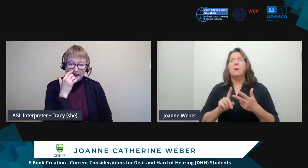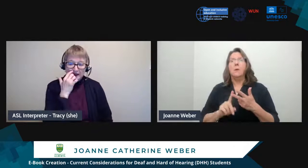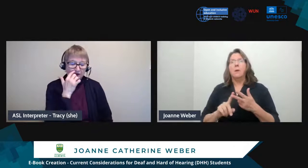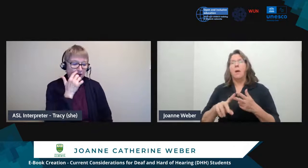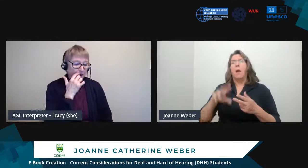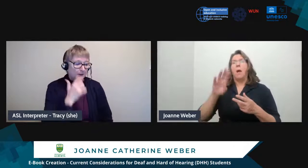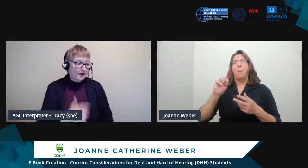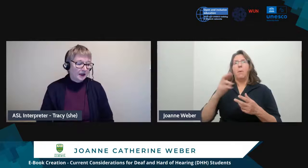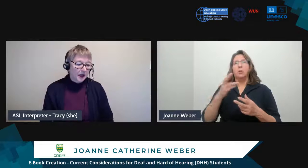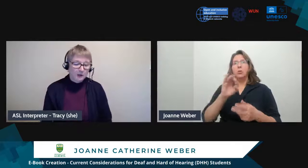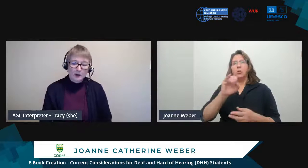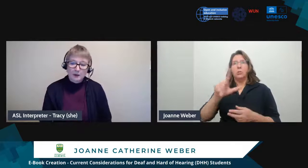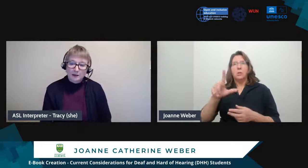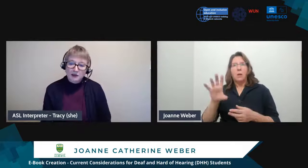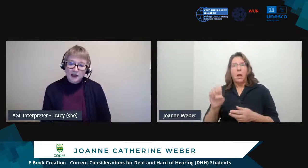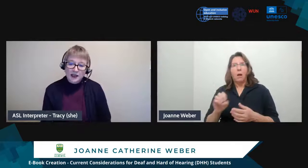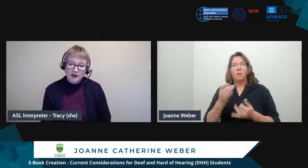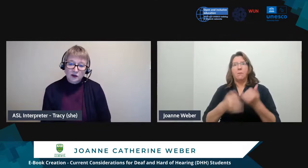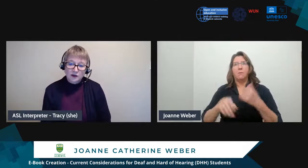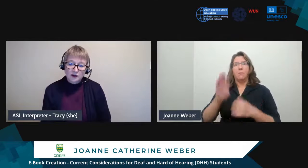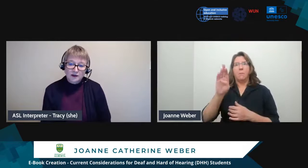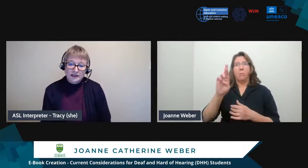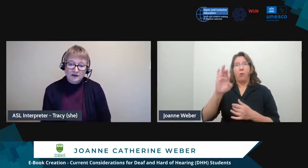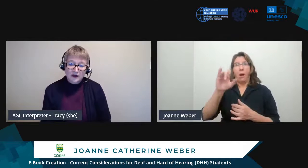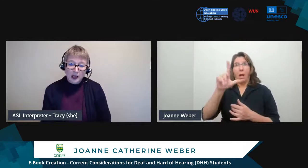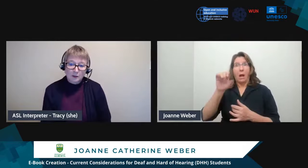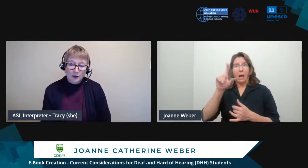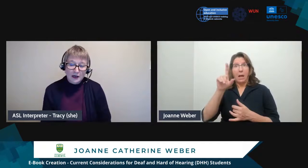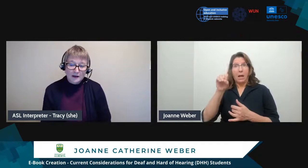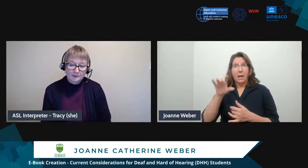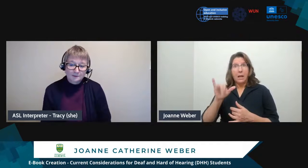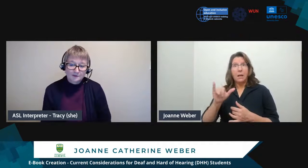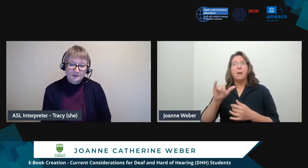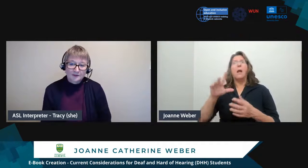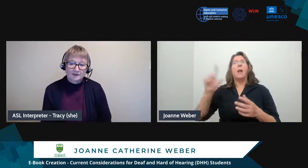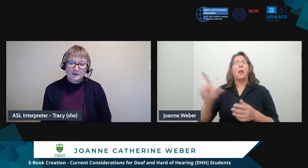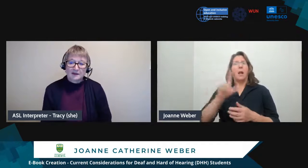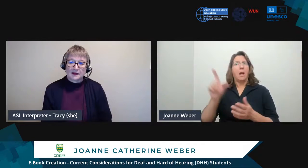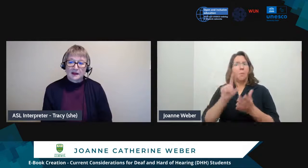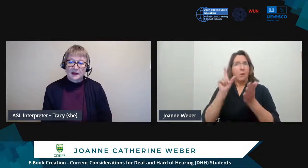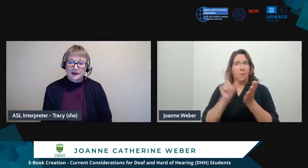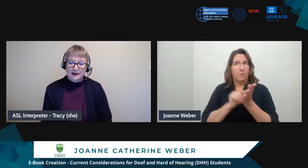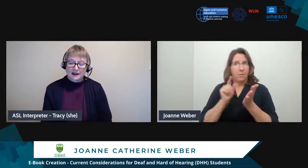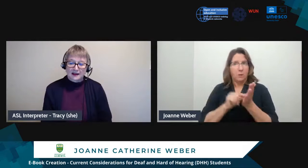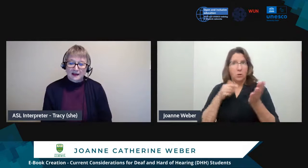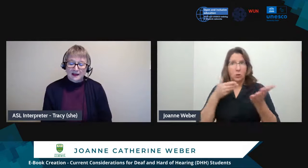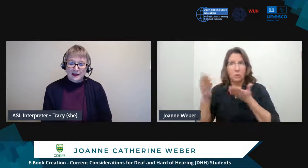Michelle Braley from Library Publishing at the University of Alberta.